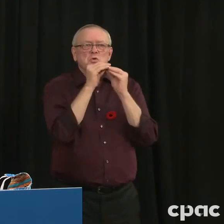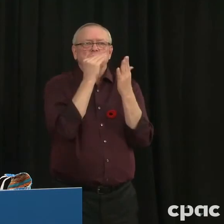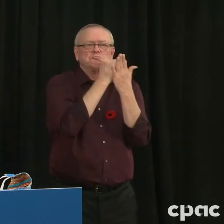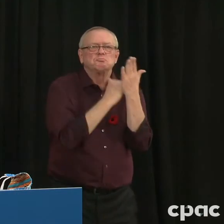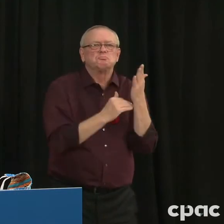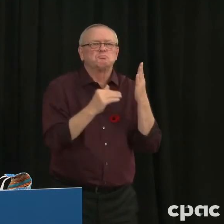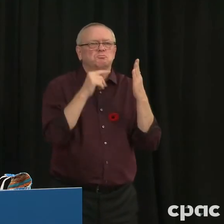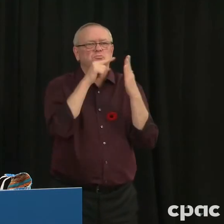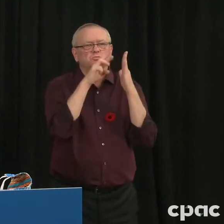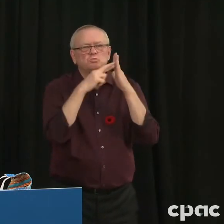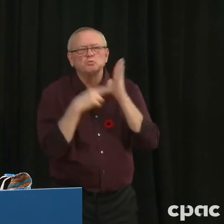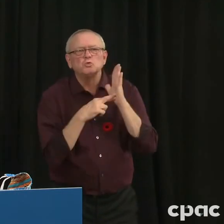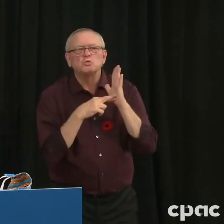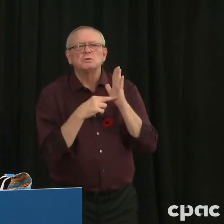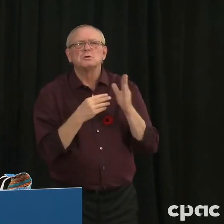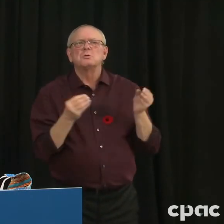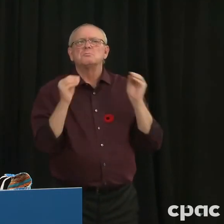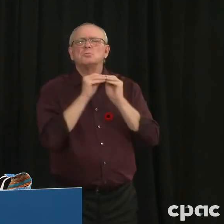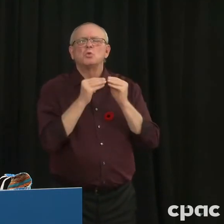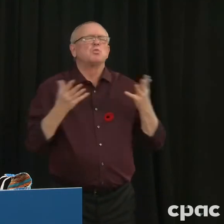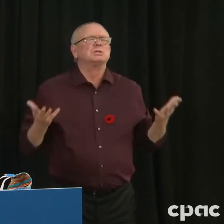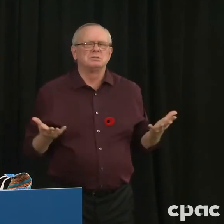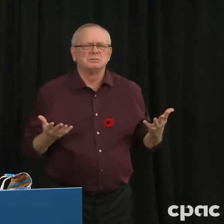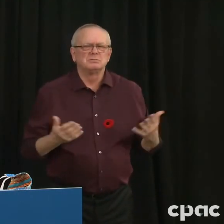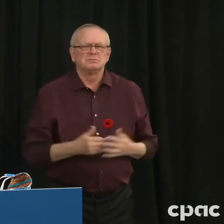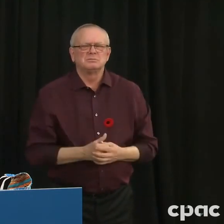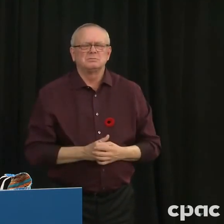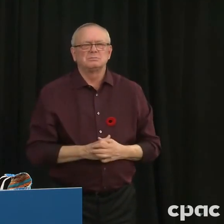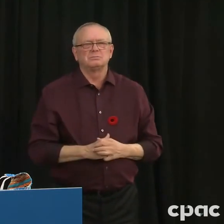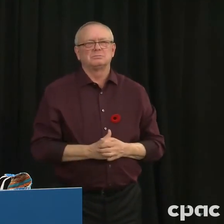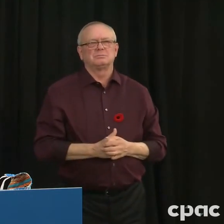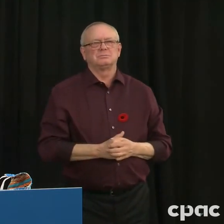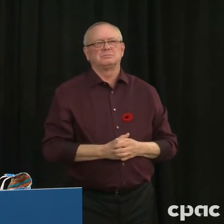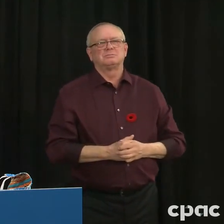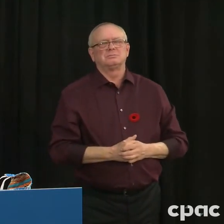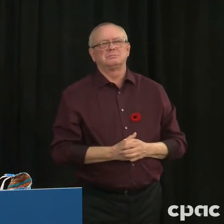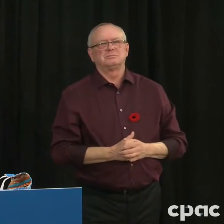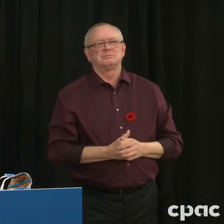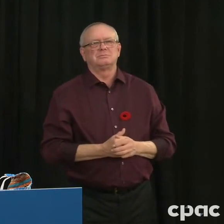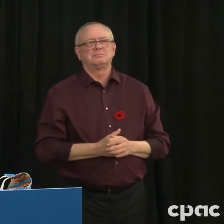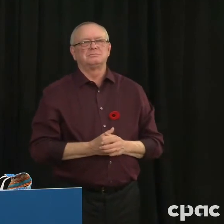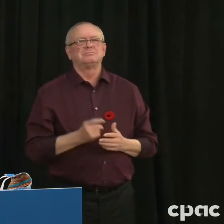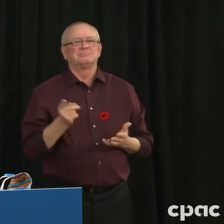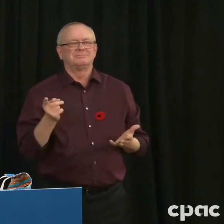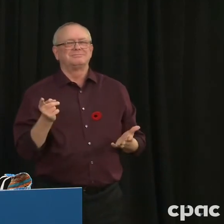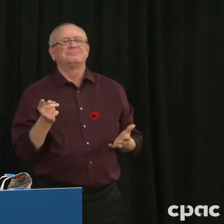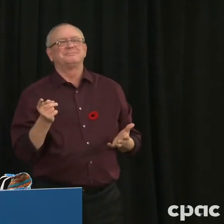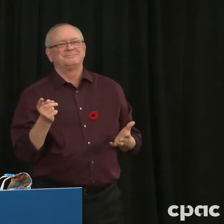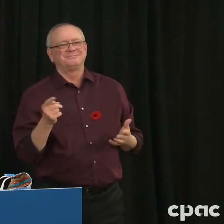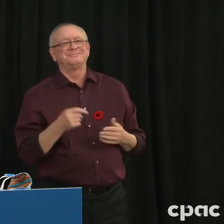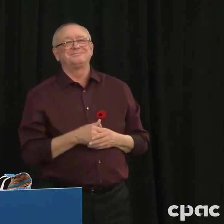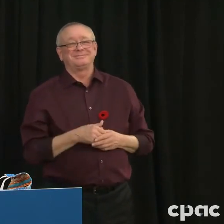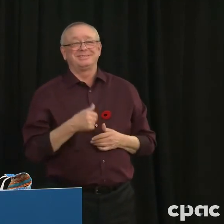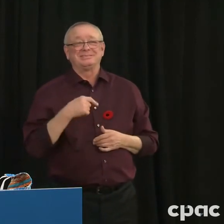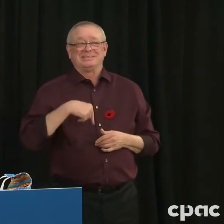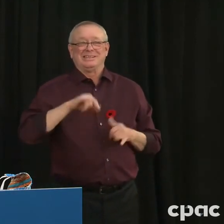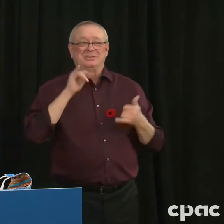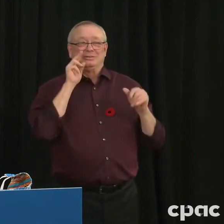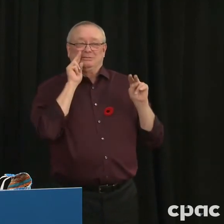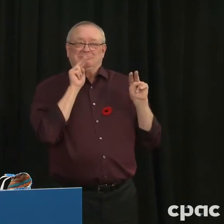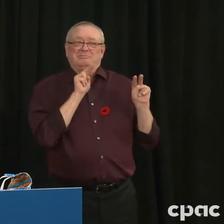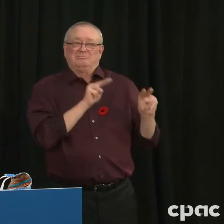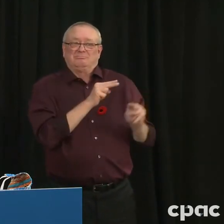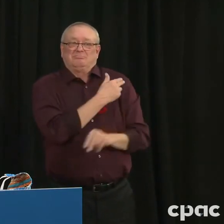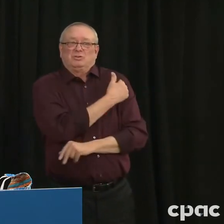implemented? So we have been watching that closely. I don't unfortunately have the hospitalization